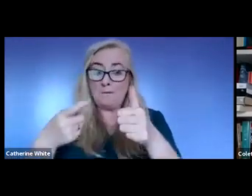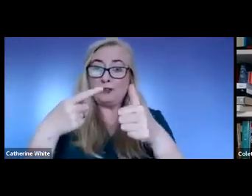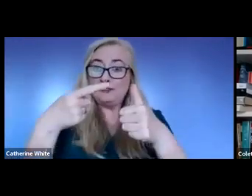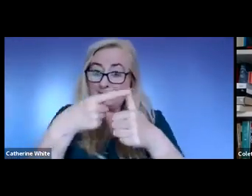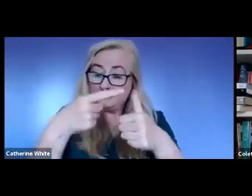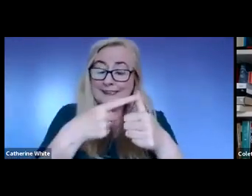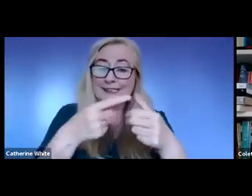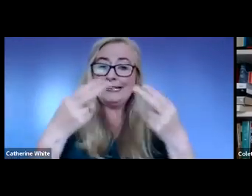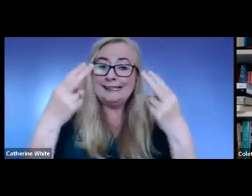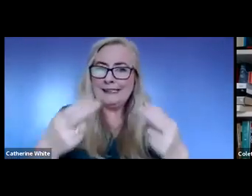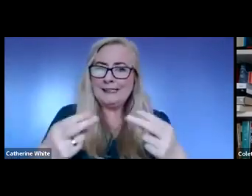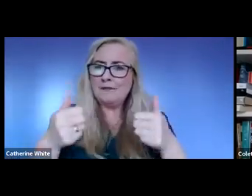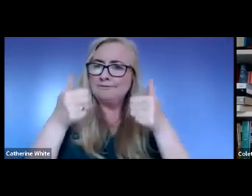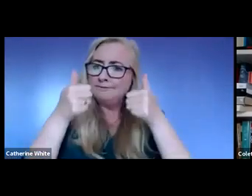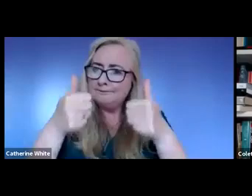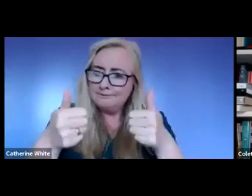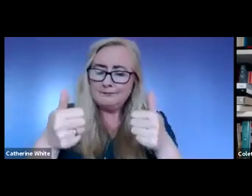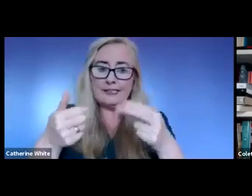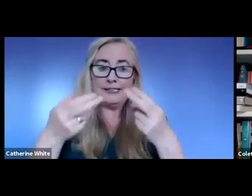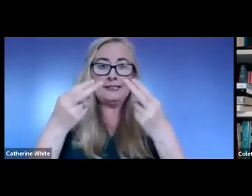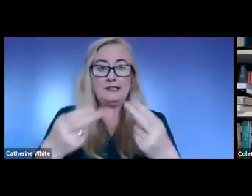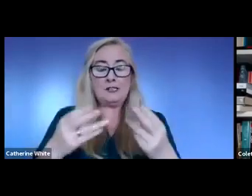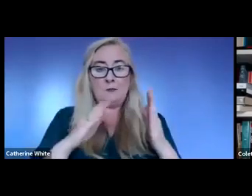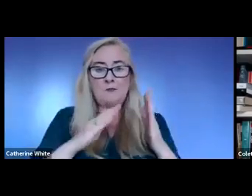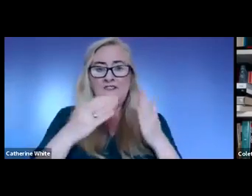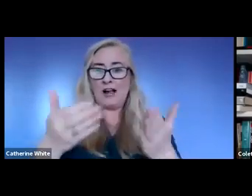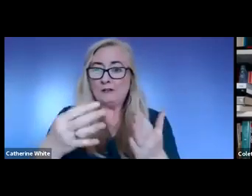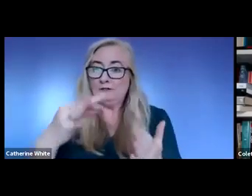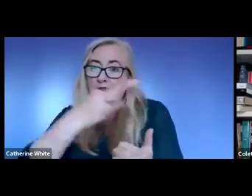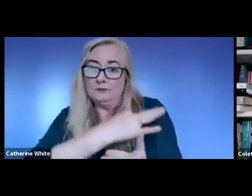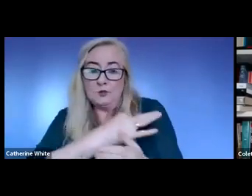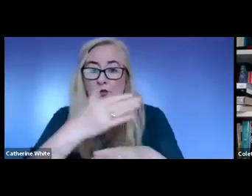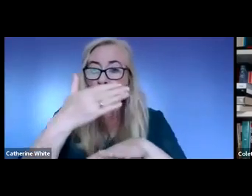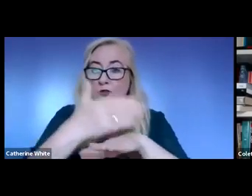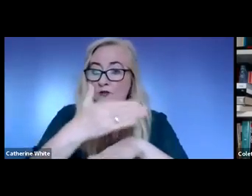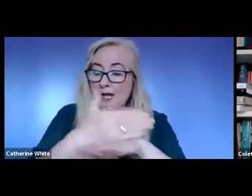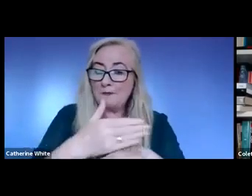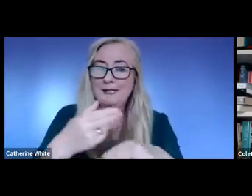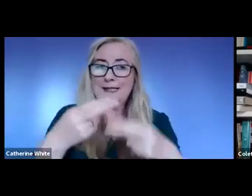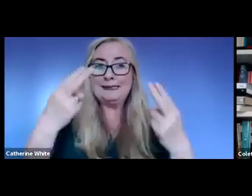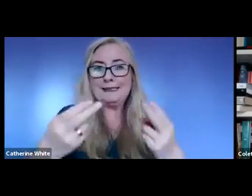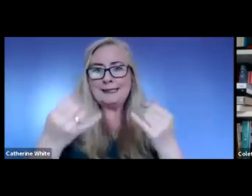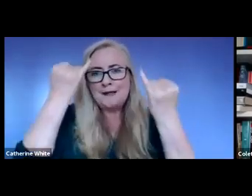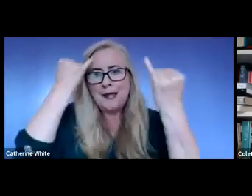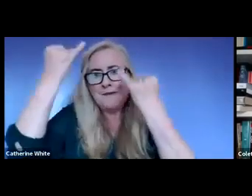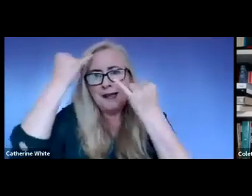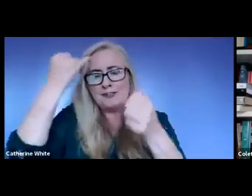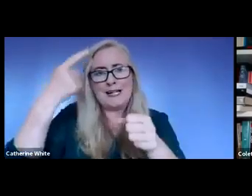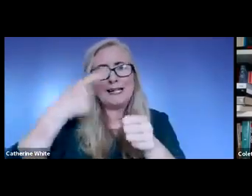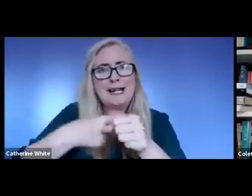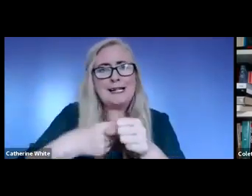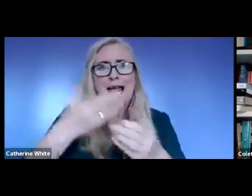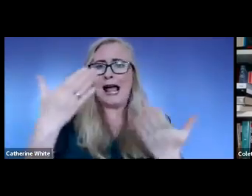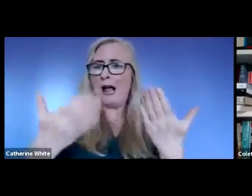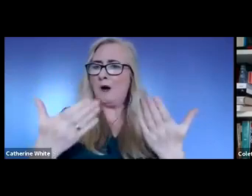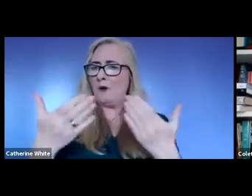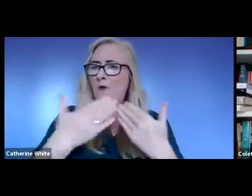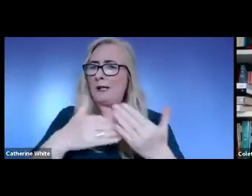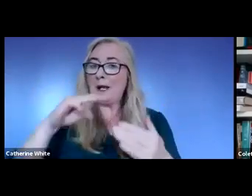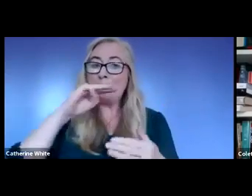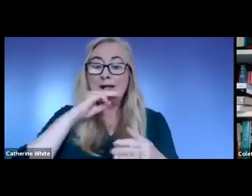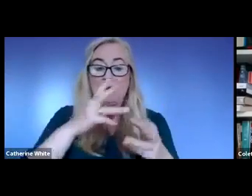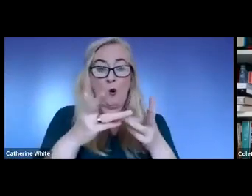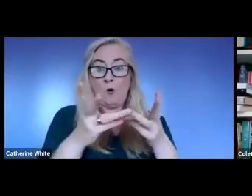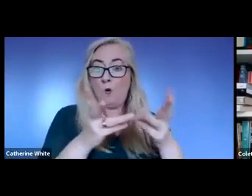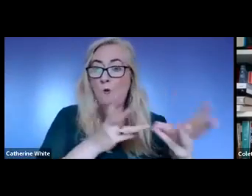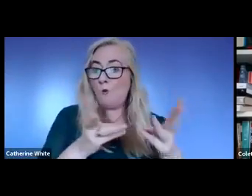be decent. We need to provide decent jobs. We need to reimagine this concept of work, that it isn't